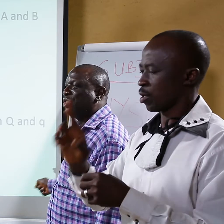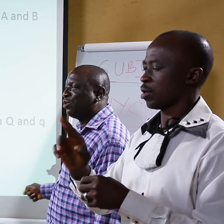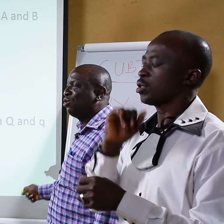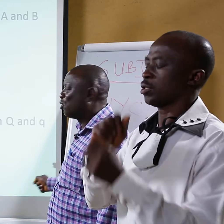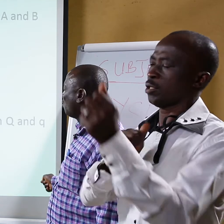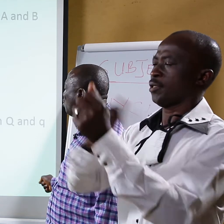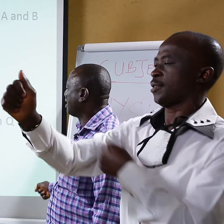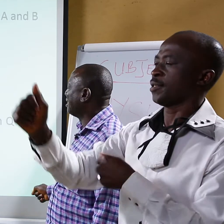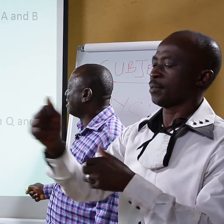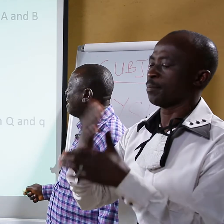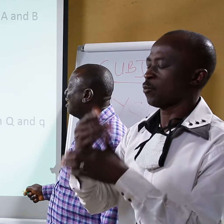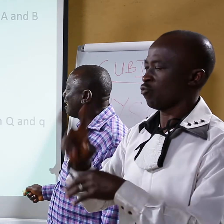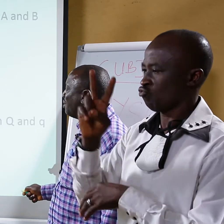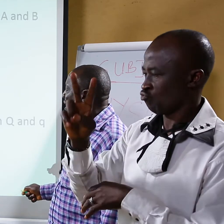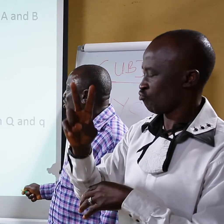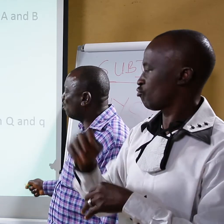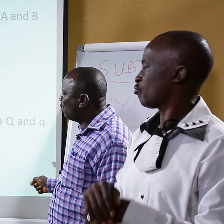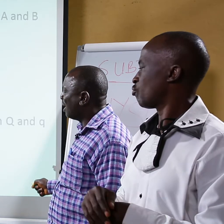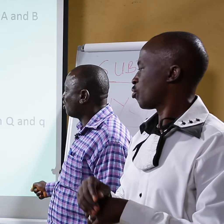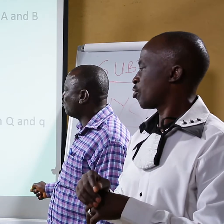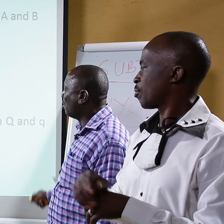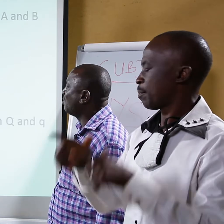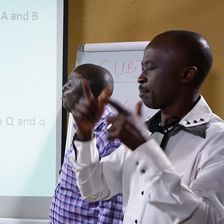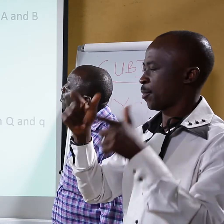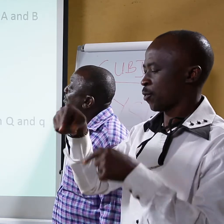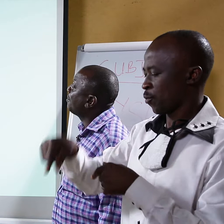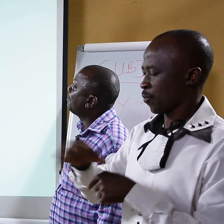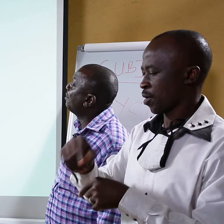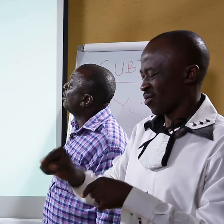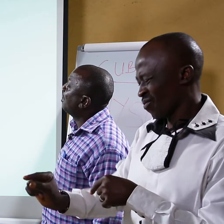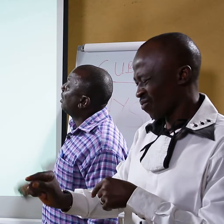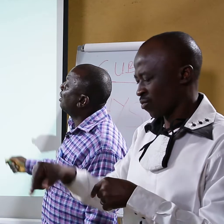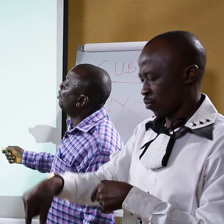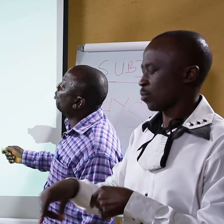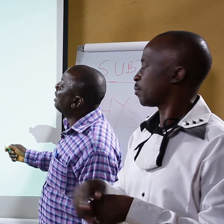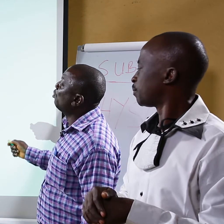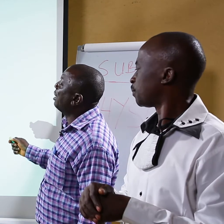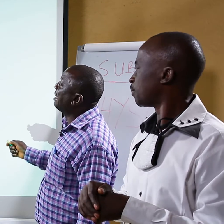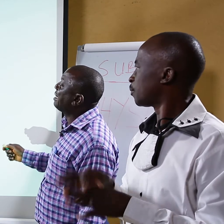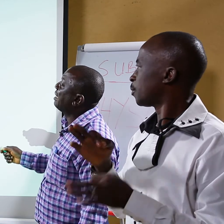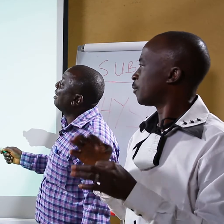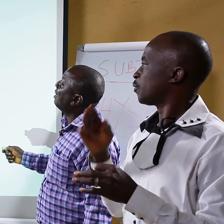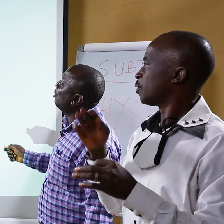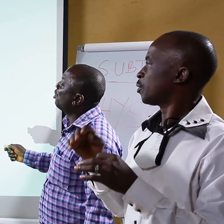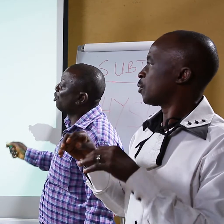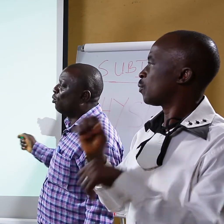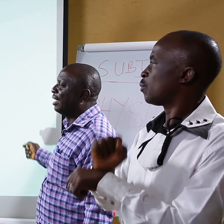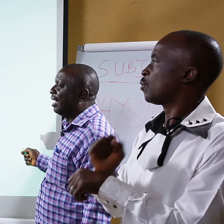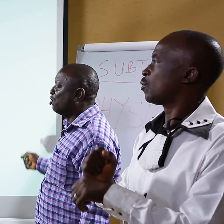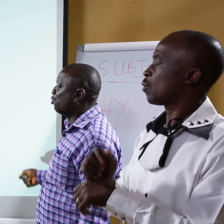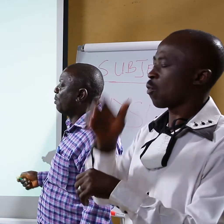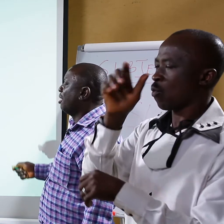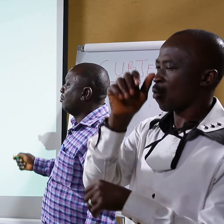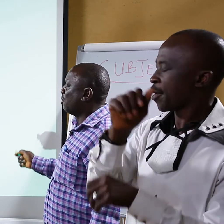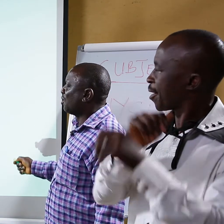distance between those two charges, capital Q and small q. If we equate equation 1